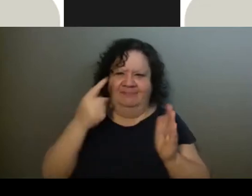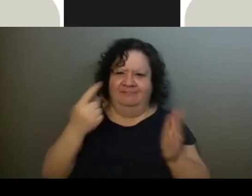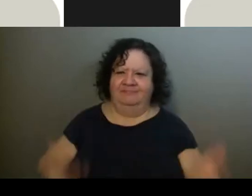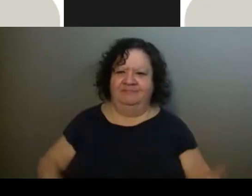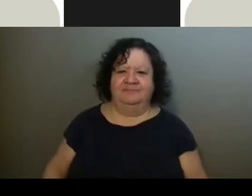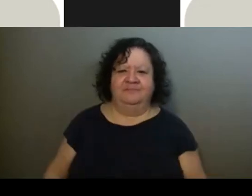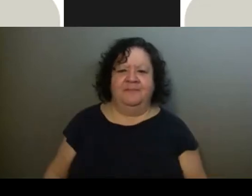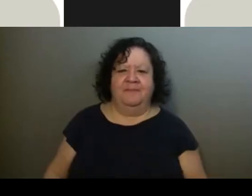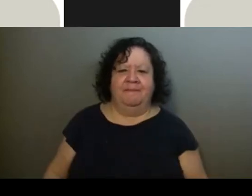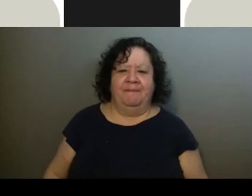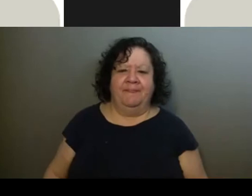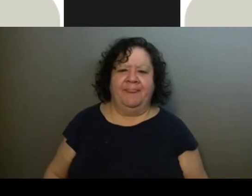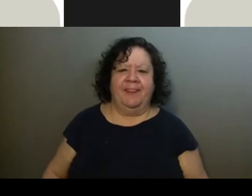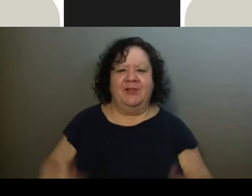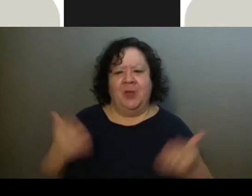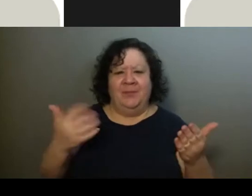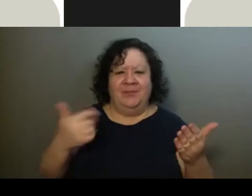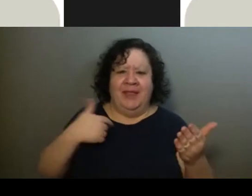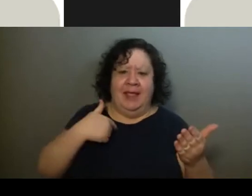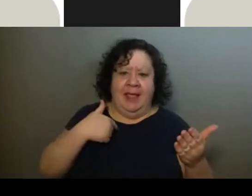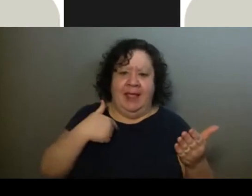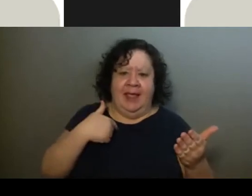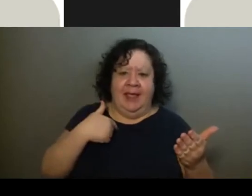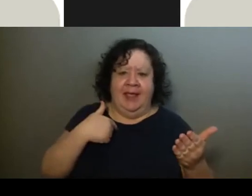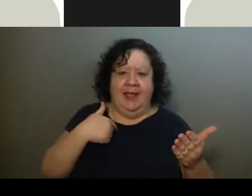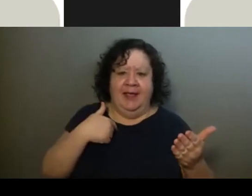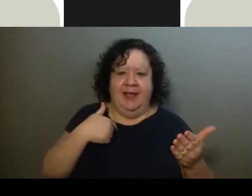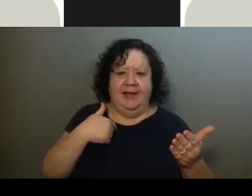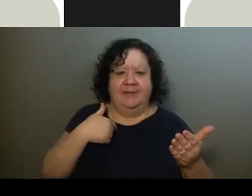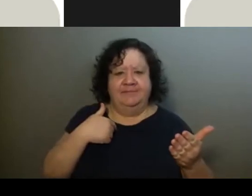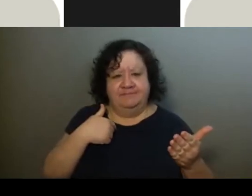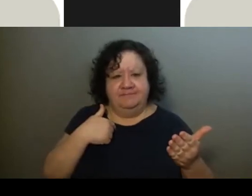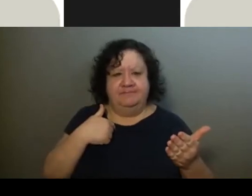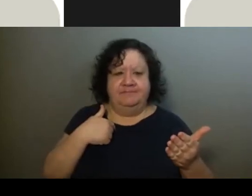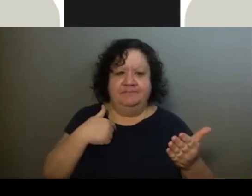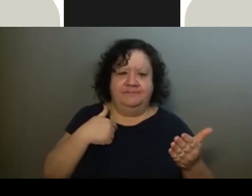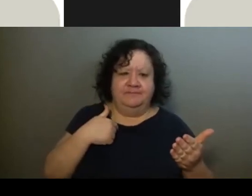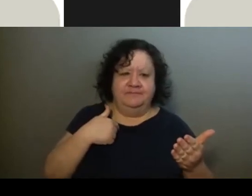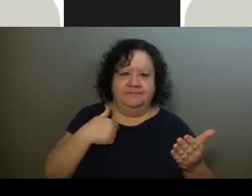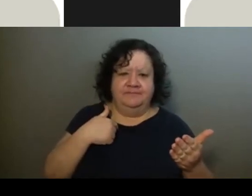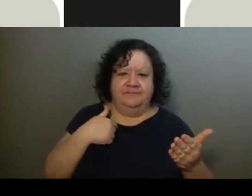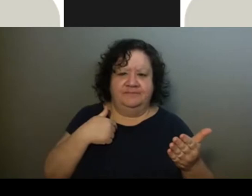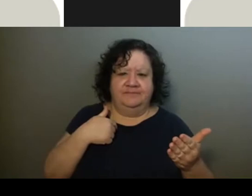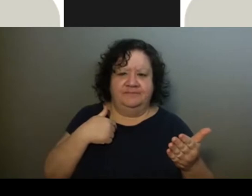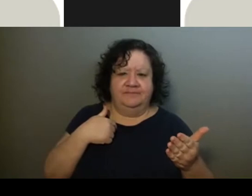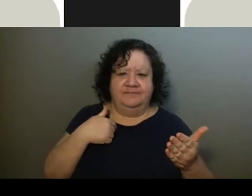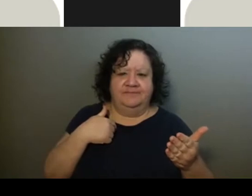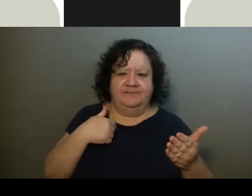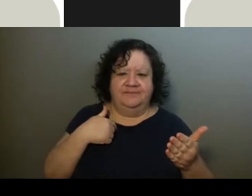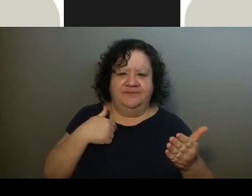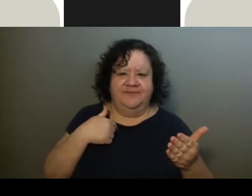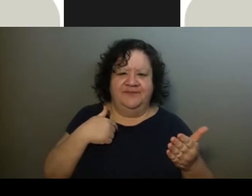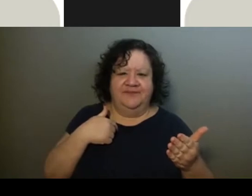and there were many interesting questions also in the question and answers part that I was reading and trying to answer